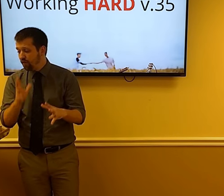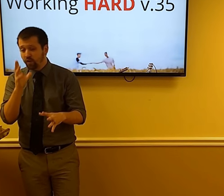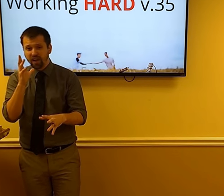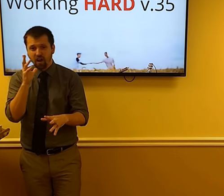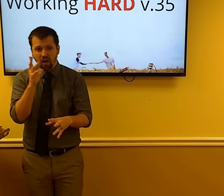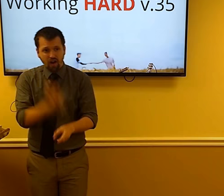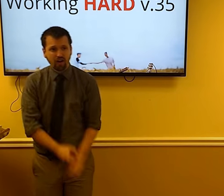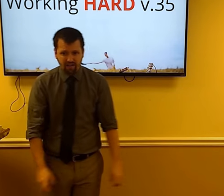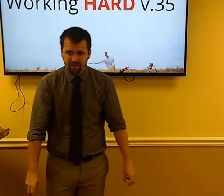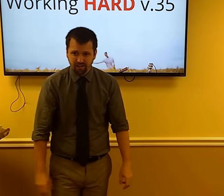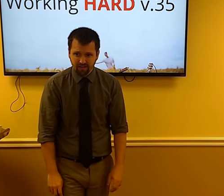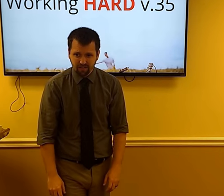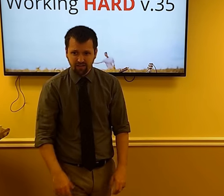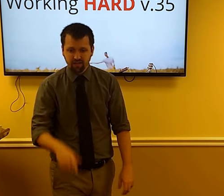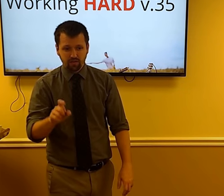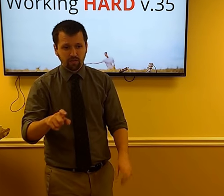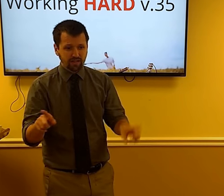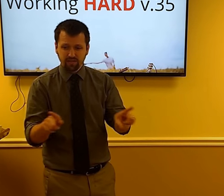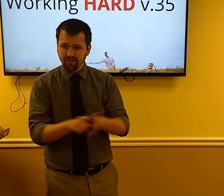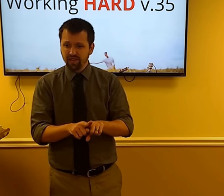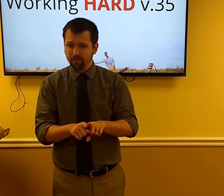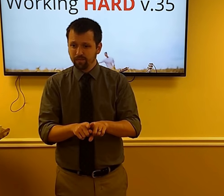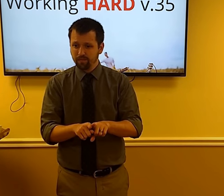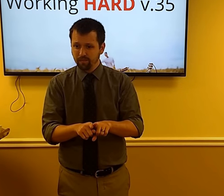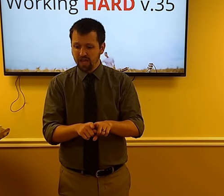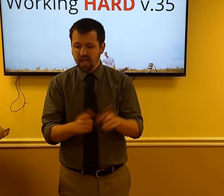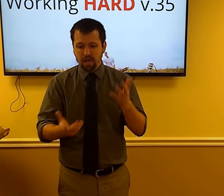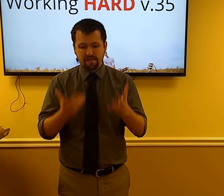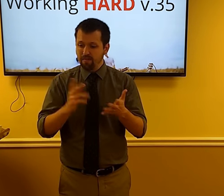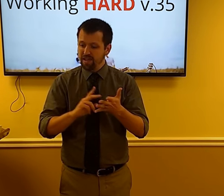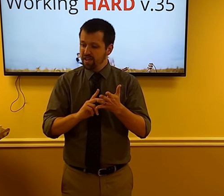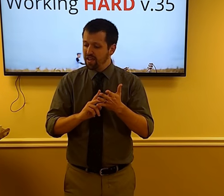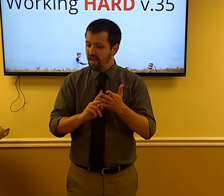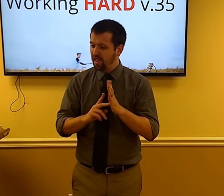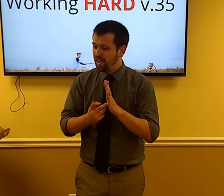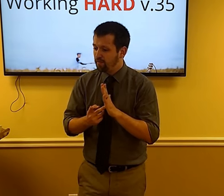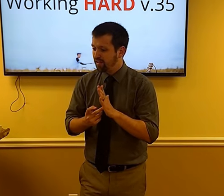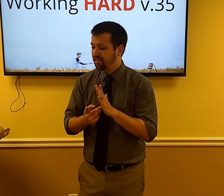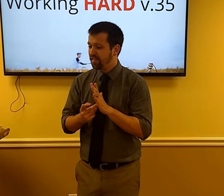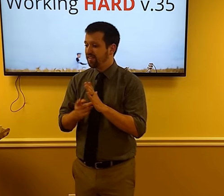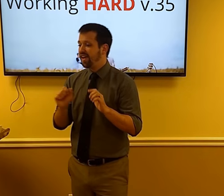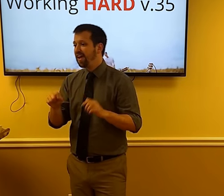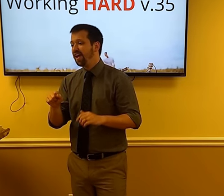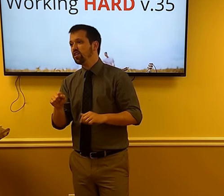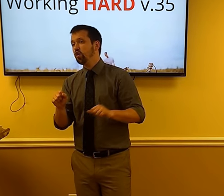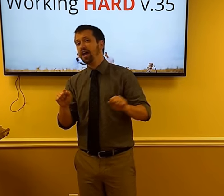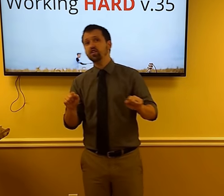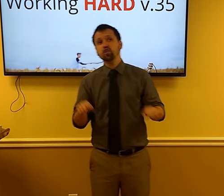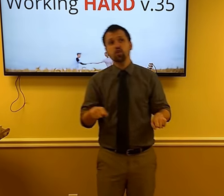very hard. Maybe do the same. Maybe that means, yeah, you know, I